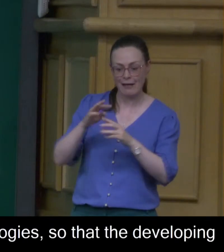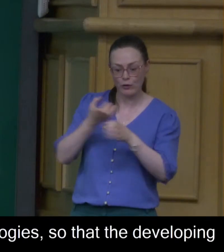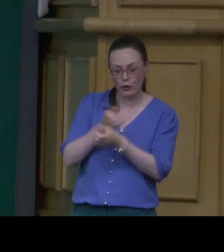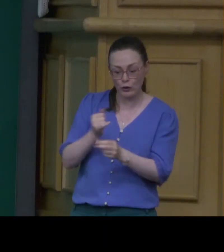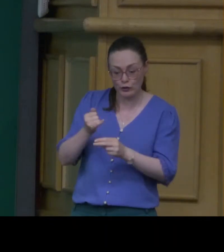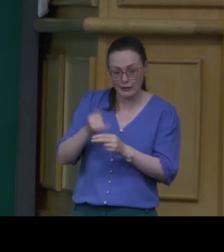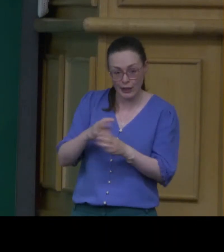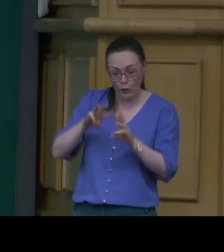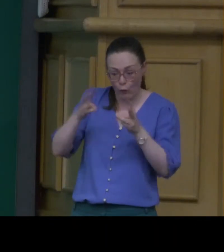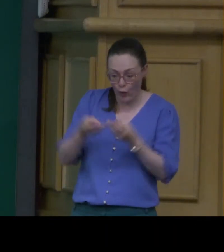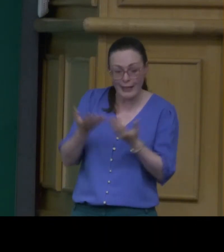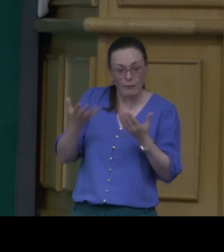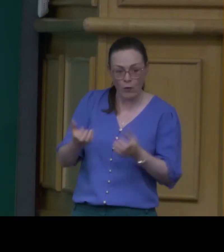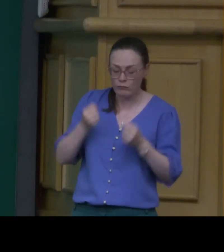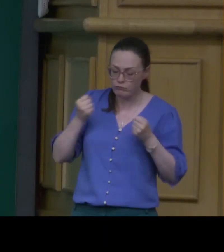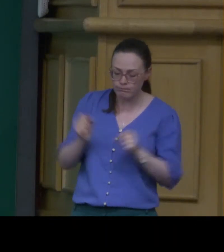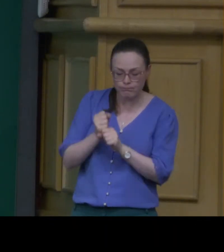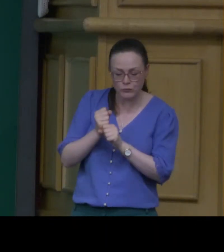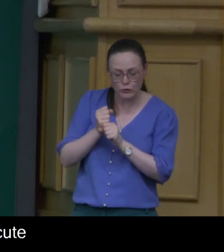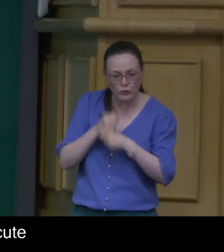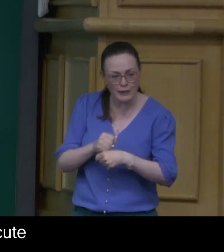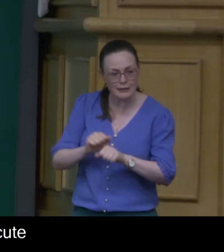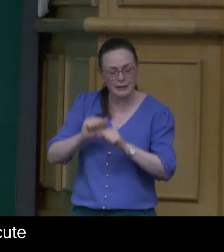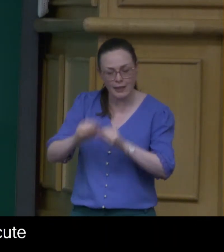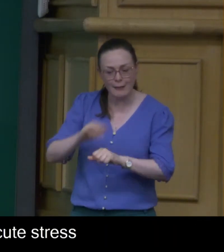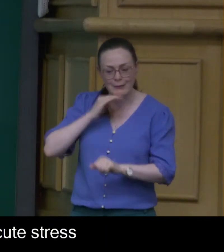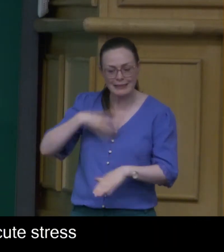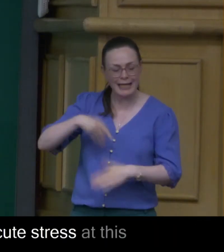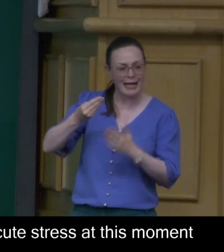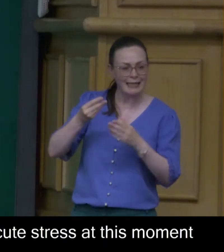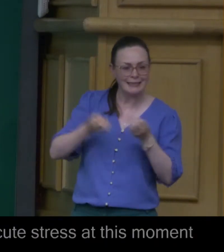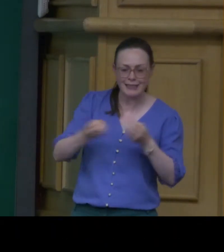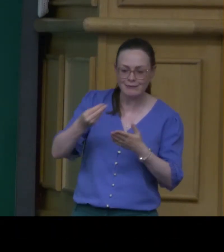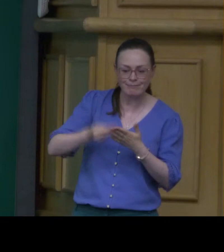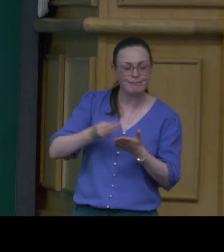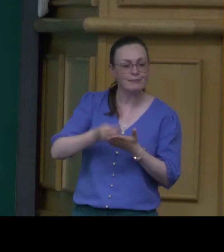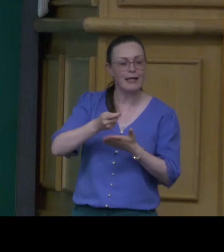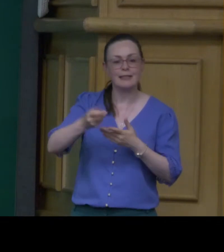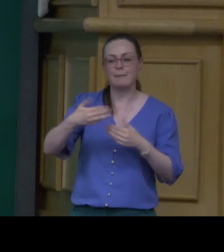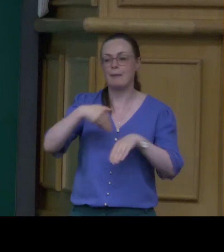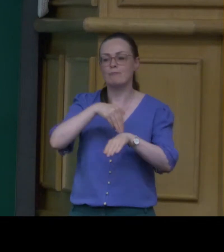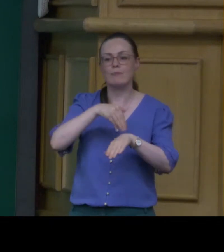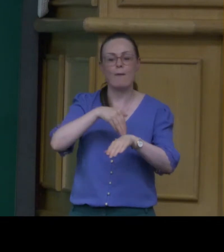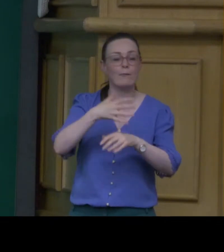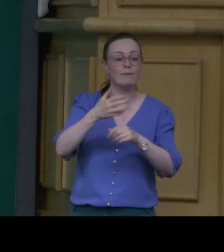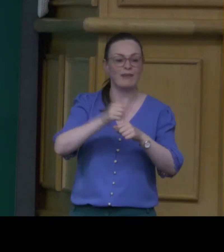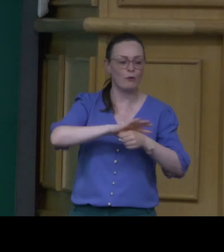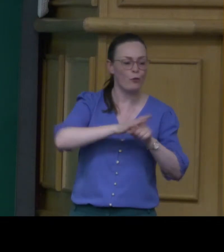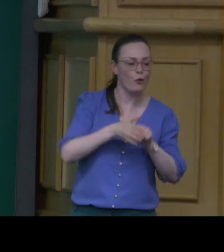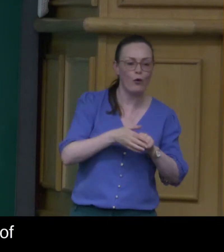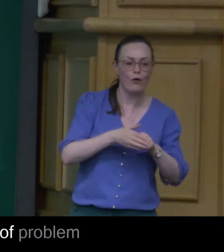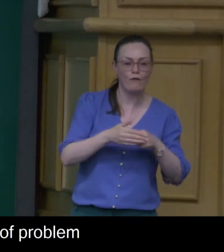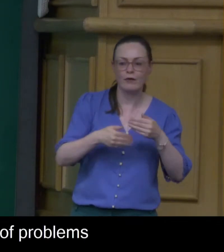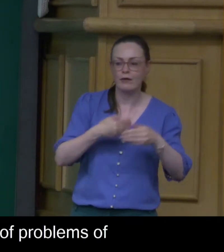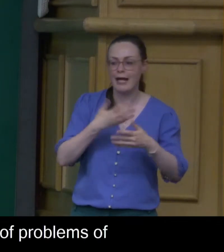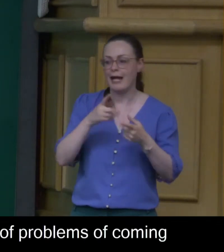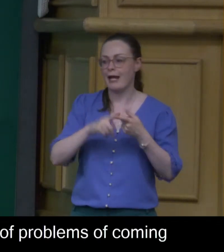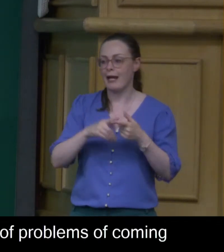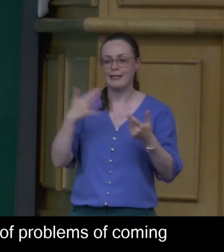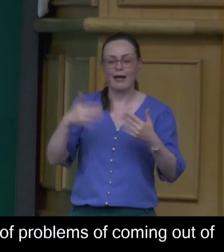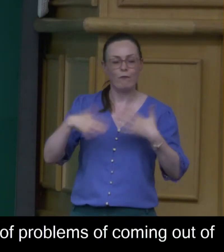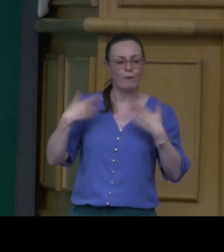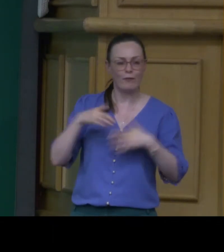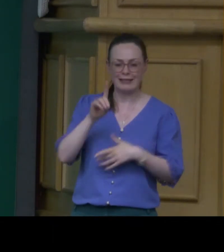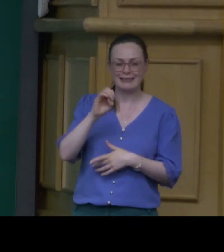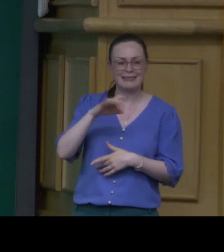are under acute stress at this moment because of the high energy prices, because of the problems of coming out of COVID and the significant